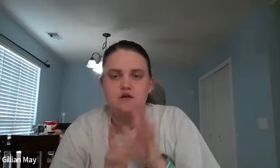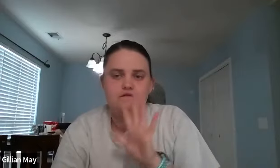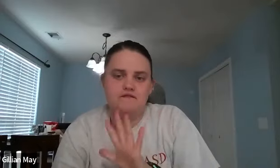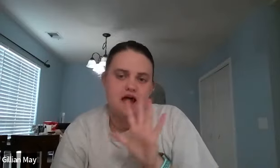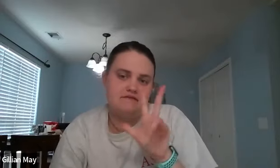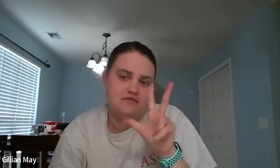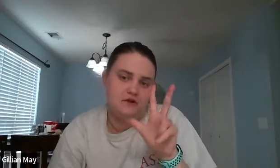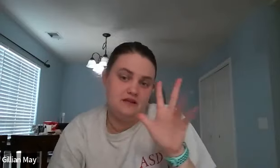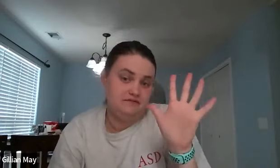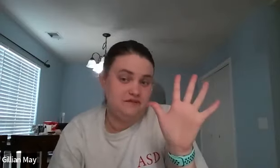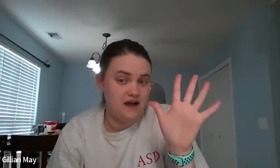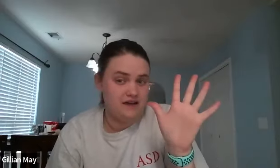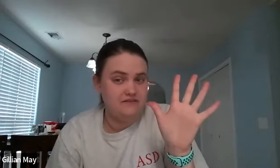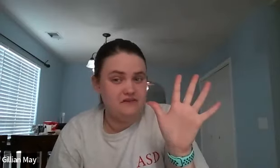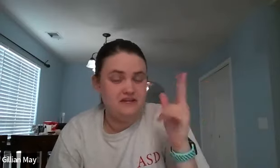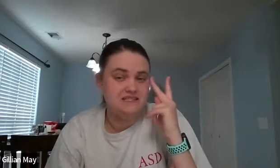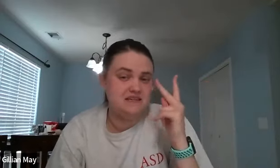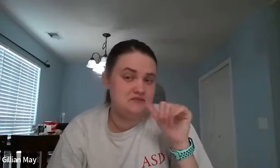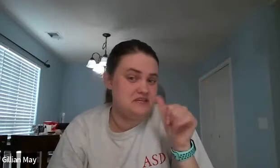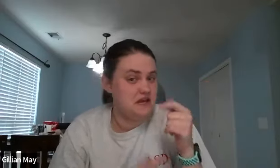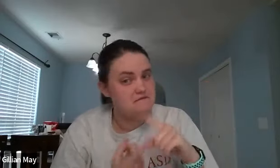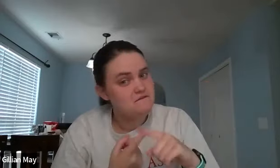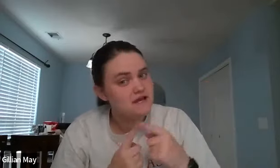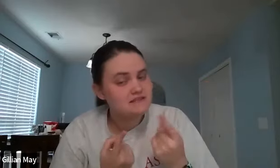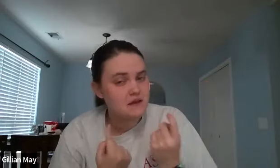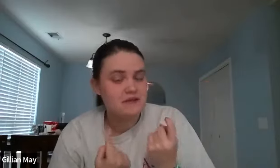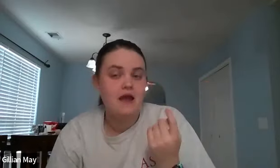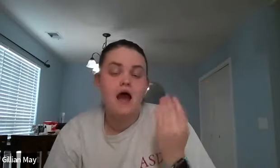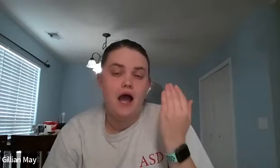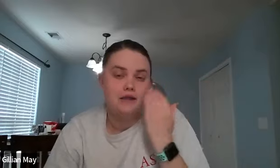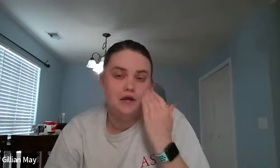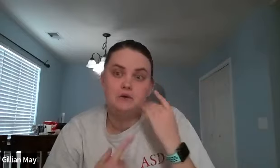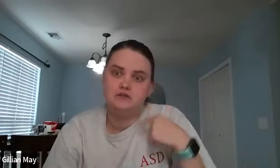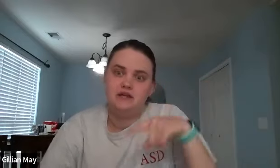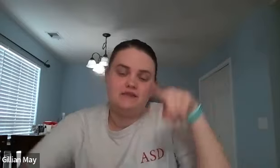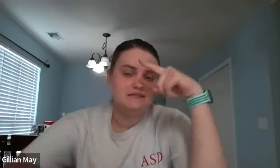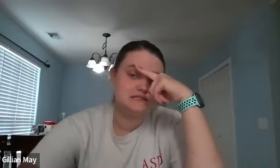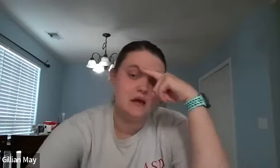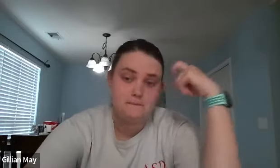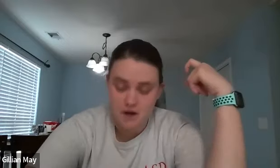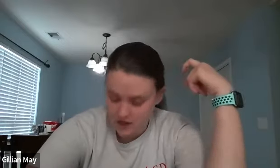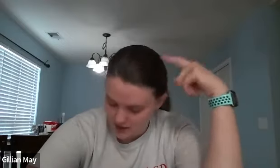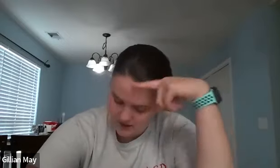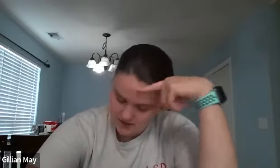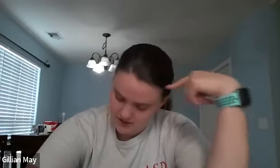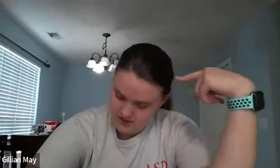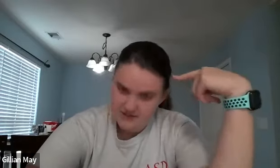till 5:35 to see if there's any other friends coming. I know during the summer can